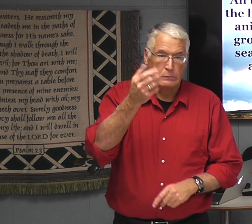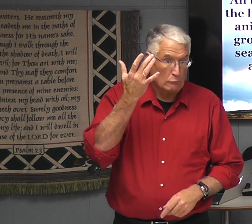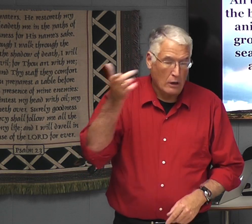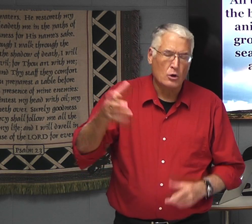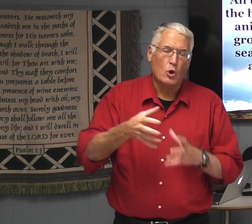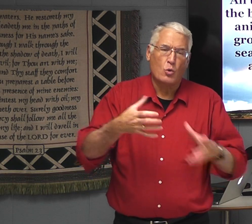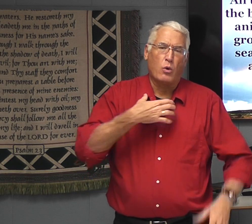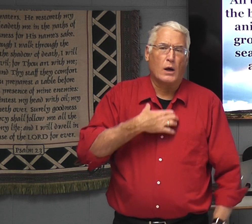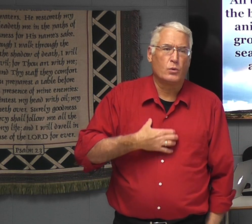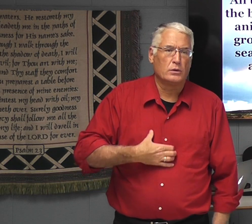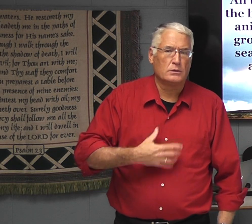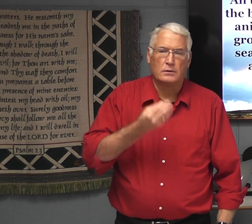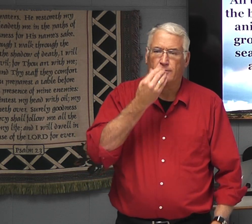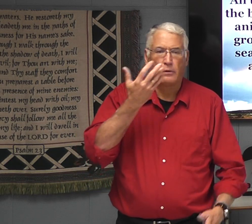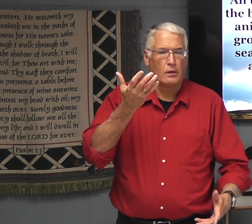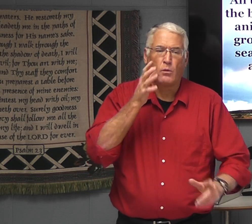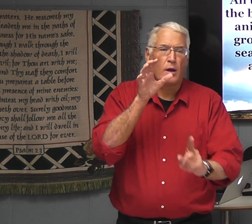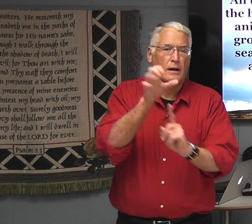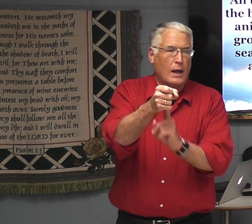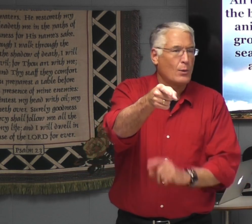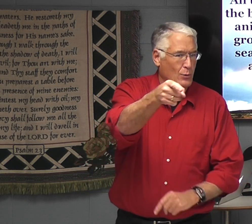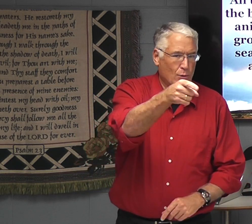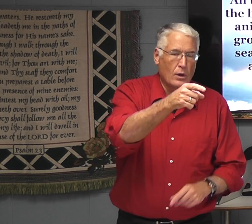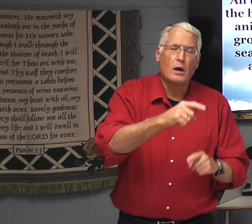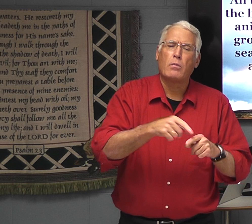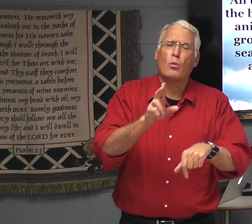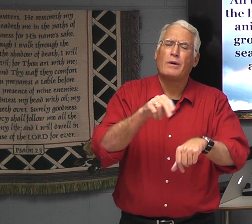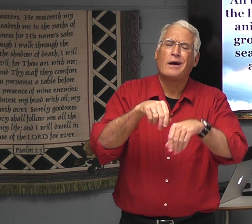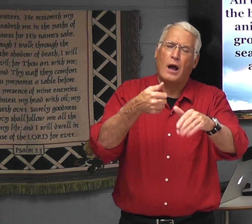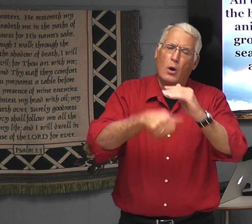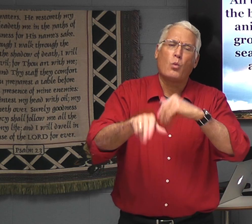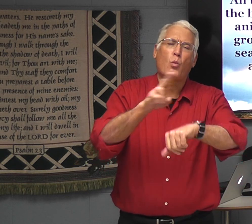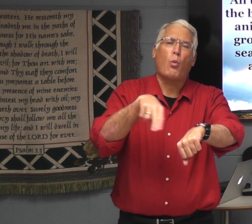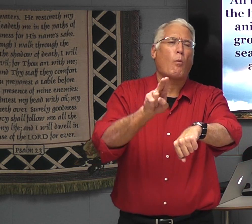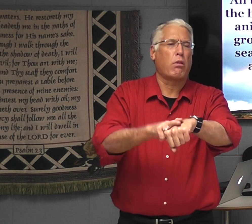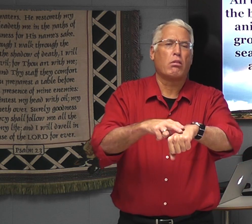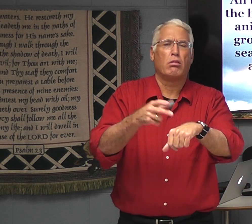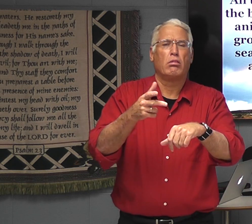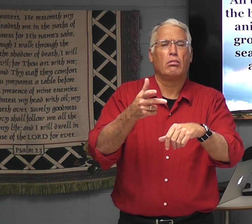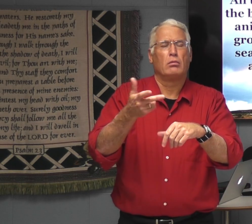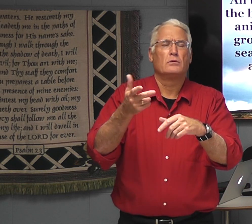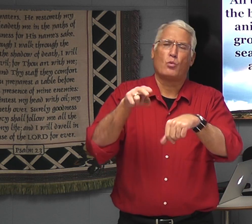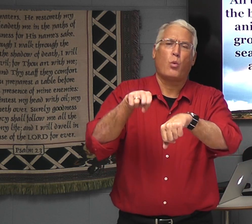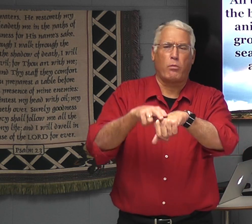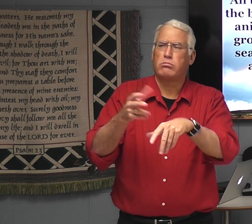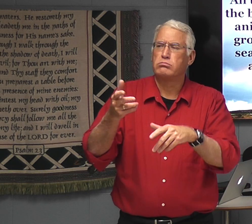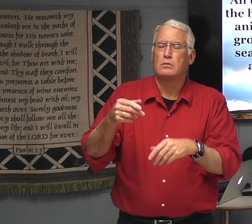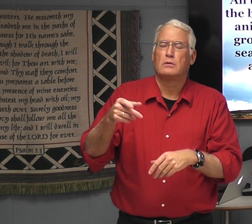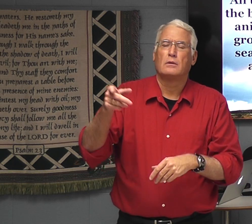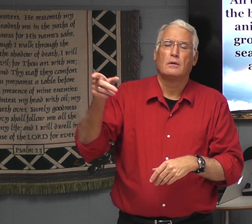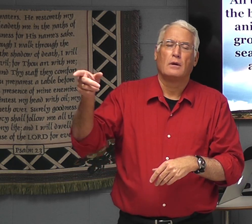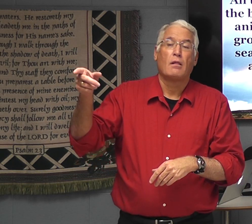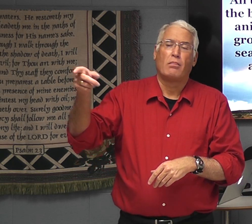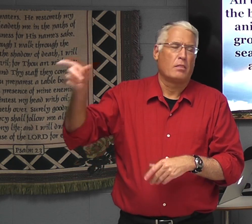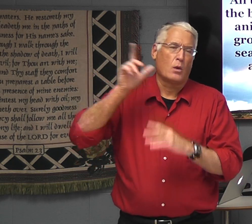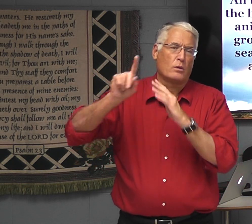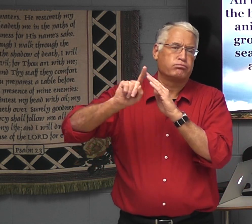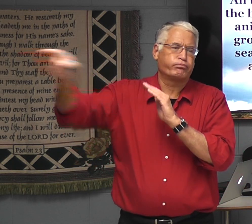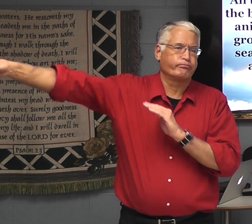you and catch you because they're hungry. And they will catch you. But under normal circumstances,